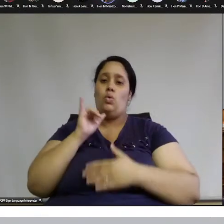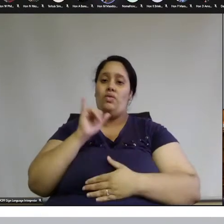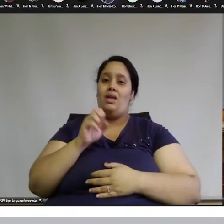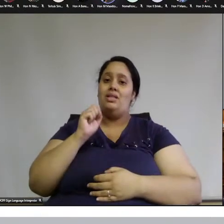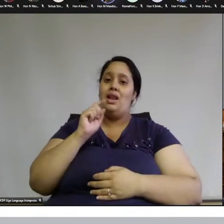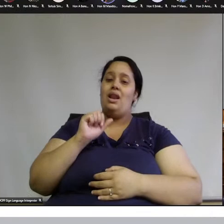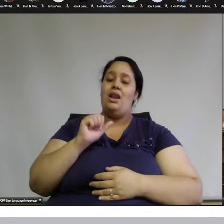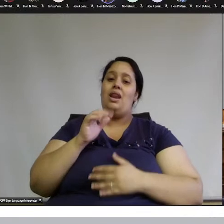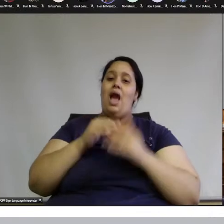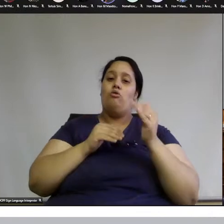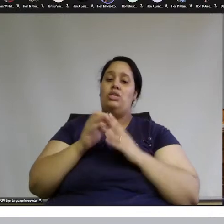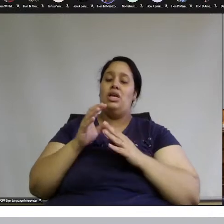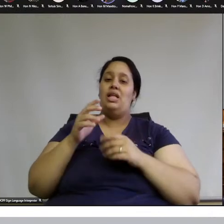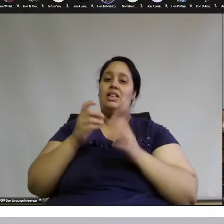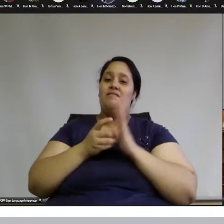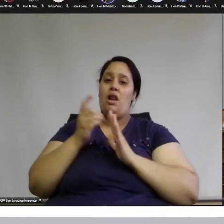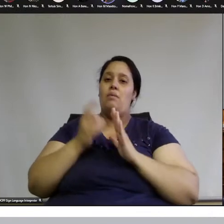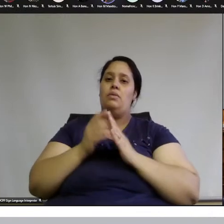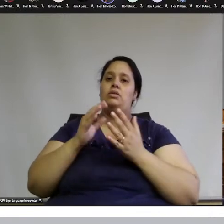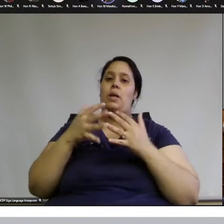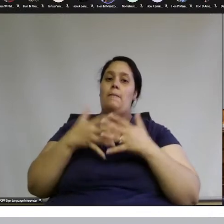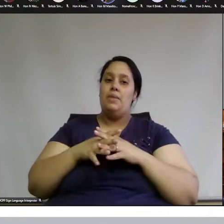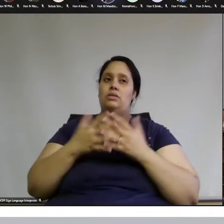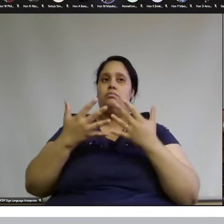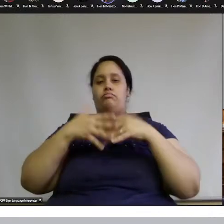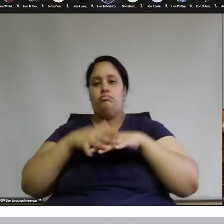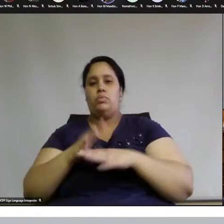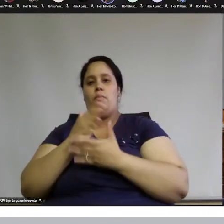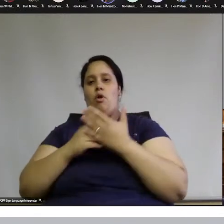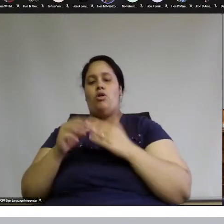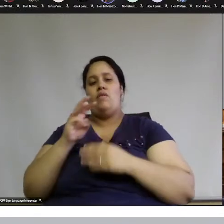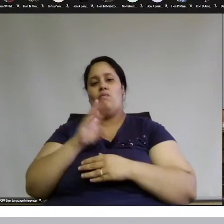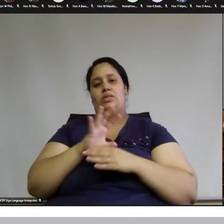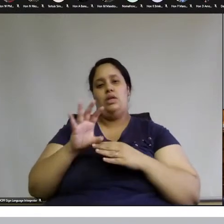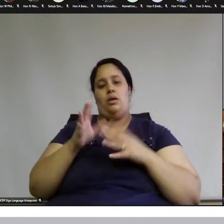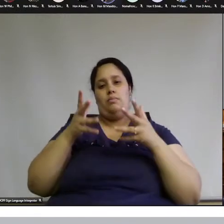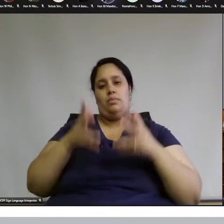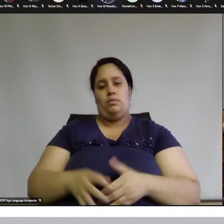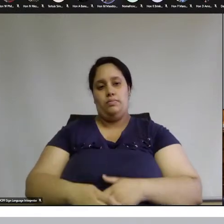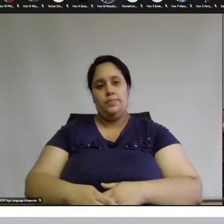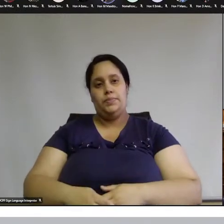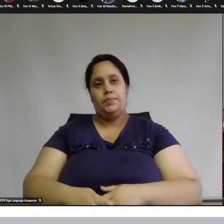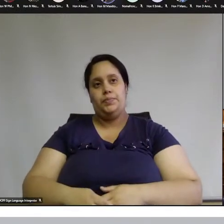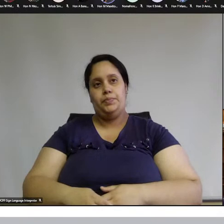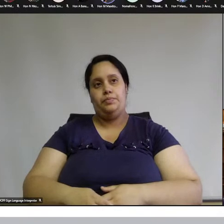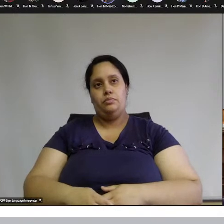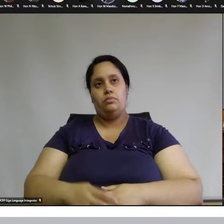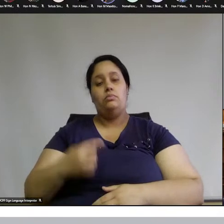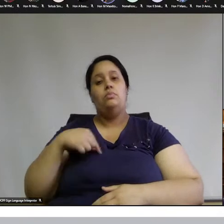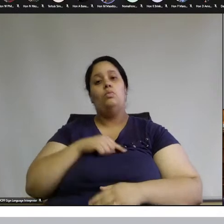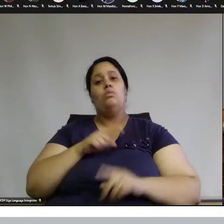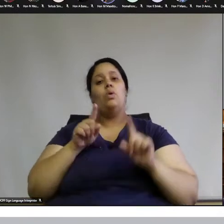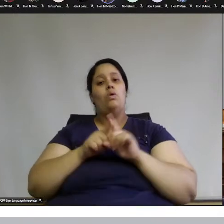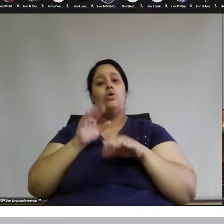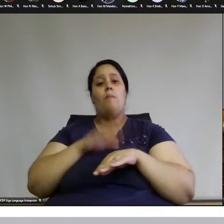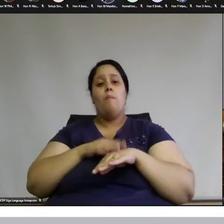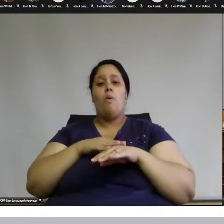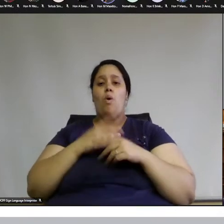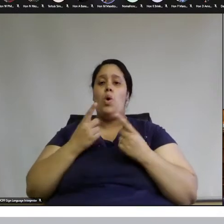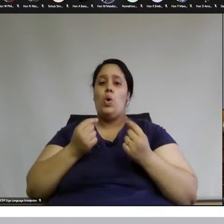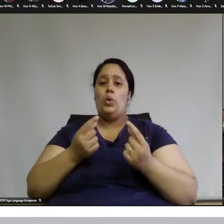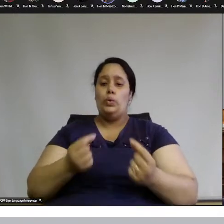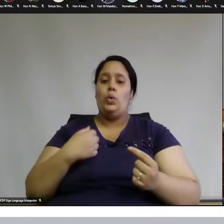housing developments become part of the fabric of the Western Cape. But Deputy Speaker, we are going even further to